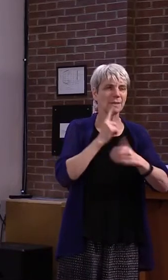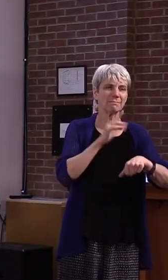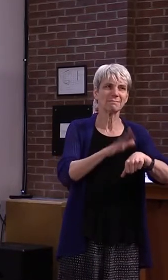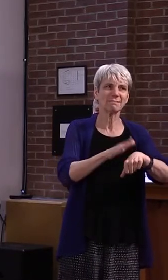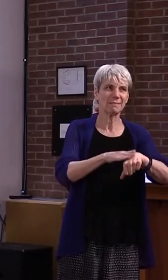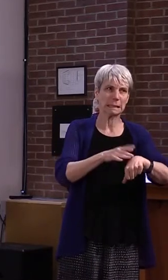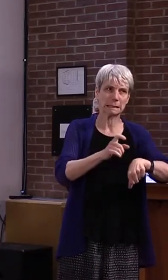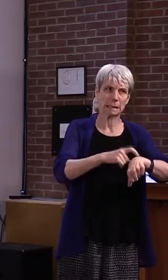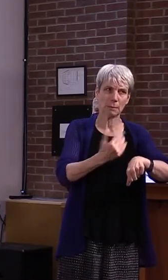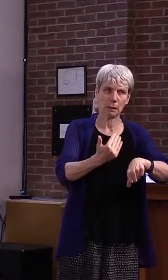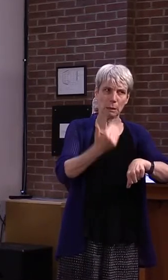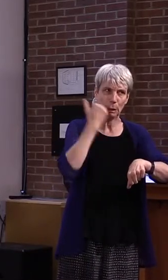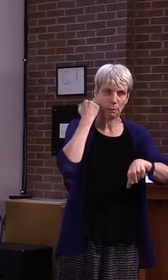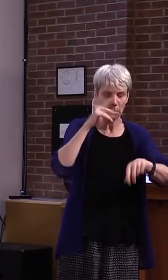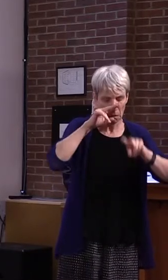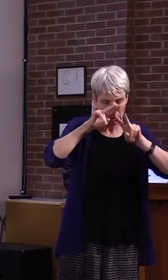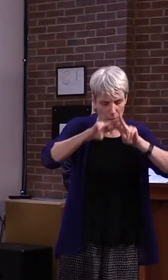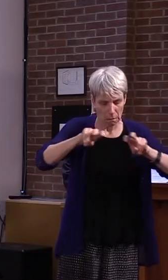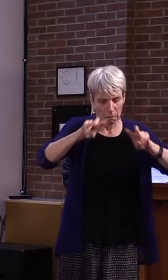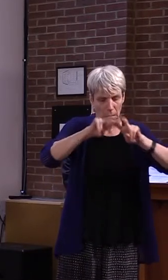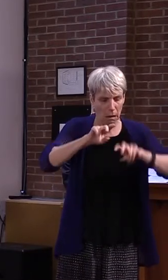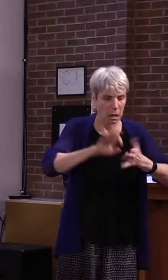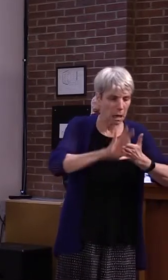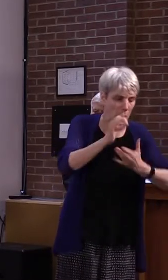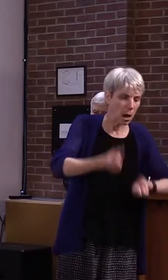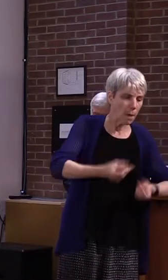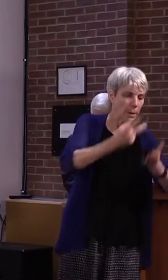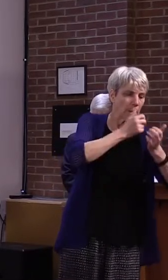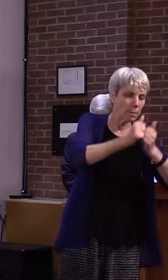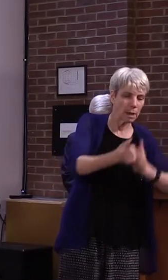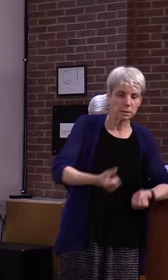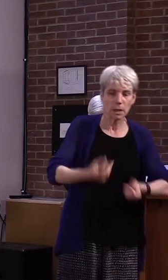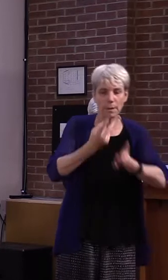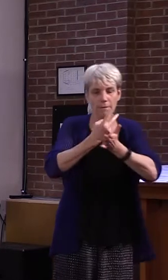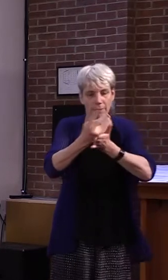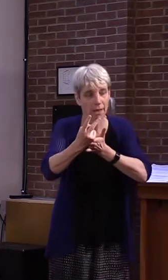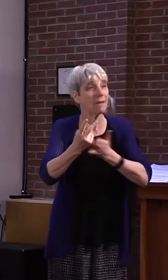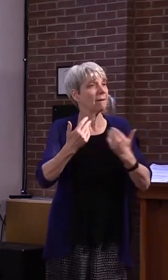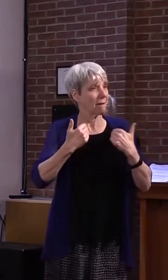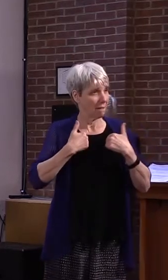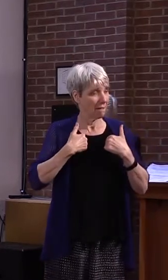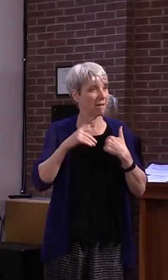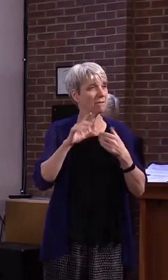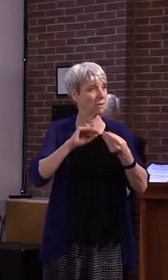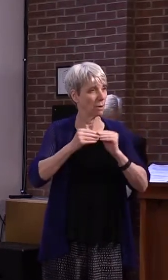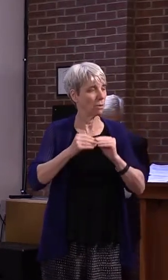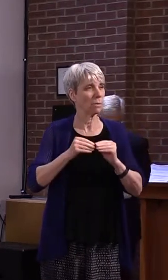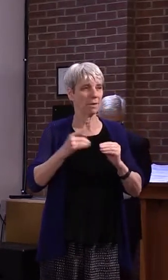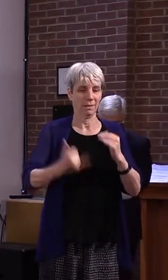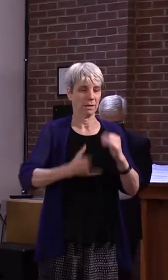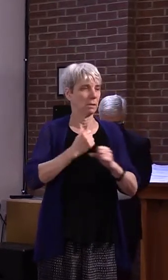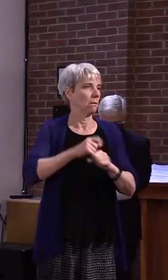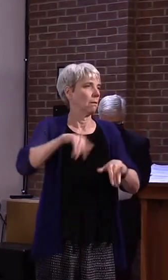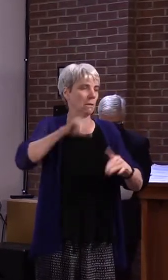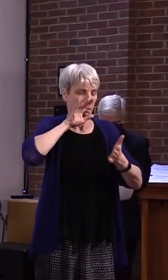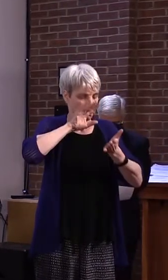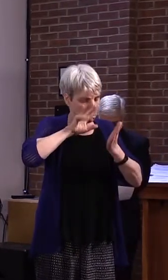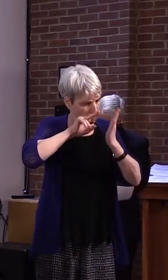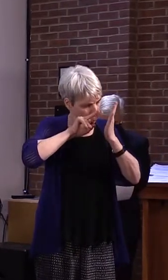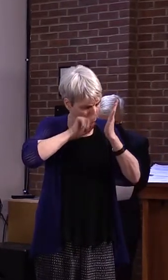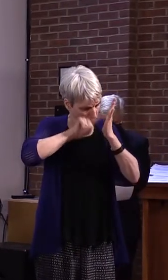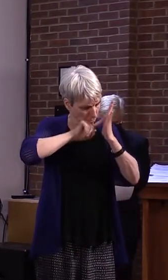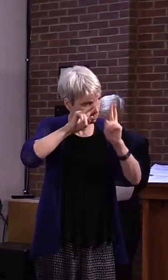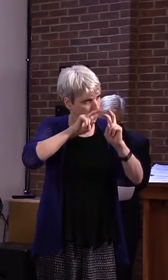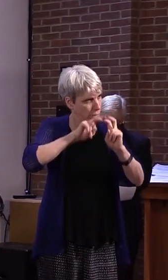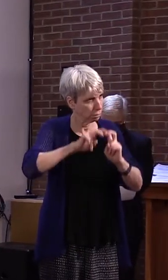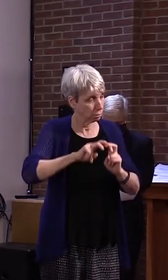we don't have some of the data from previous years. We just haven't kept track of it this year. But